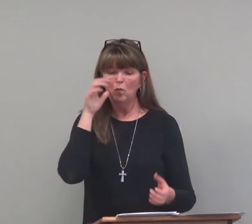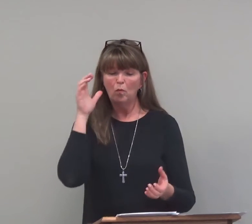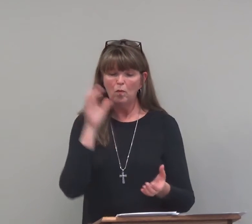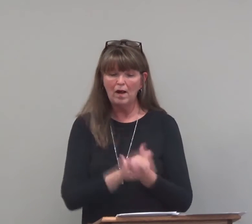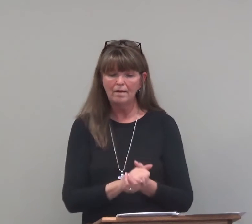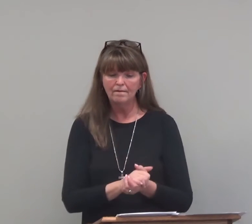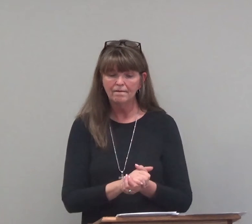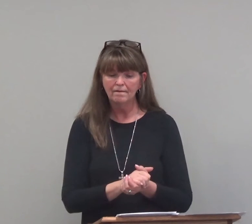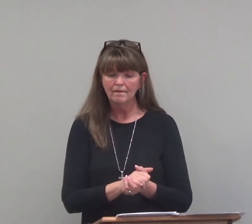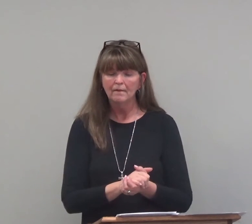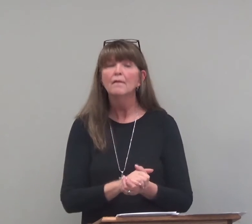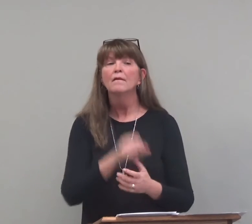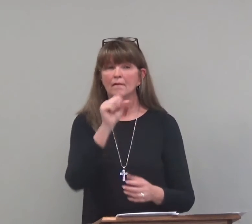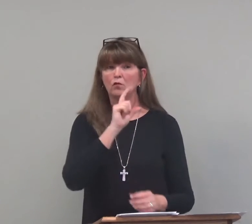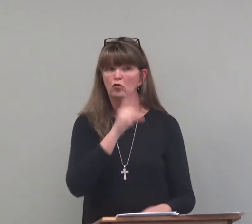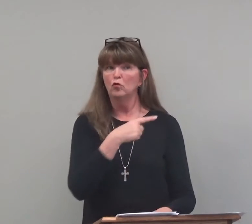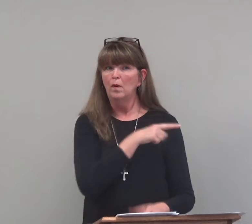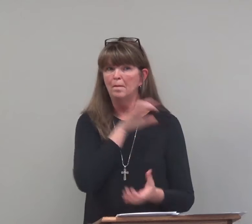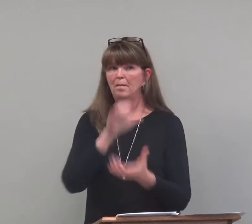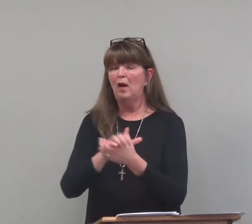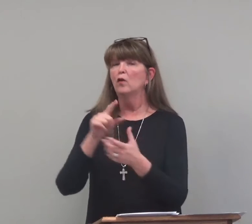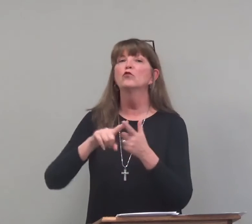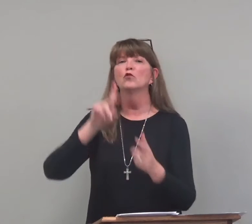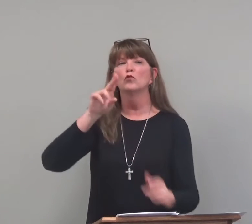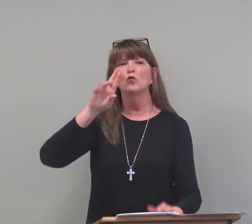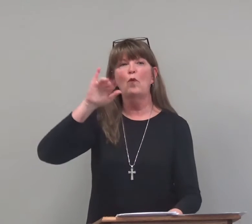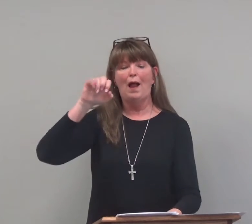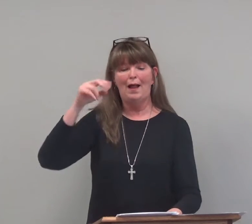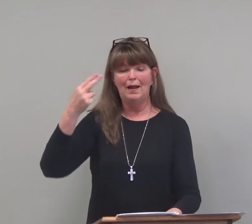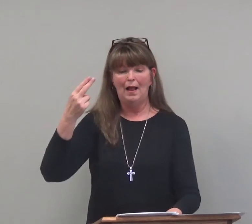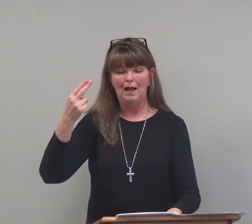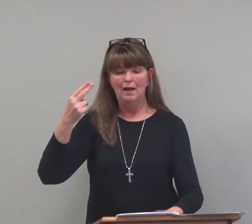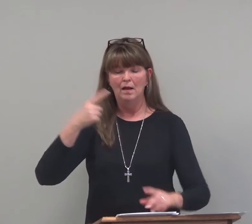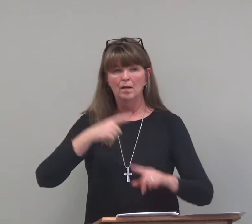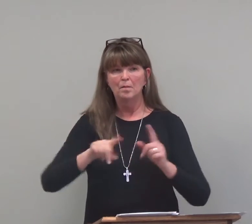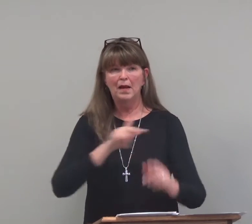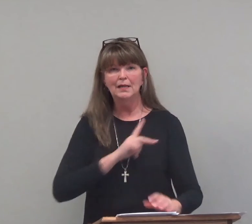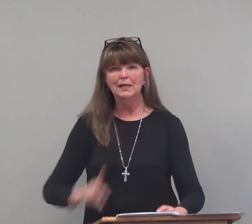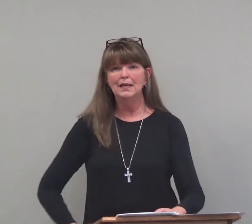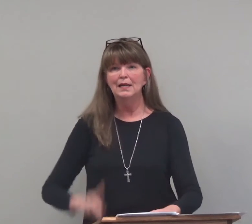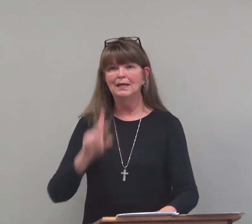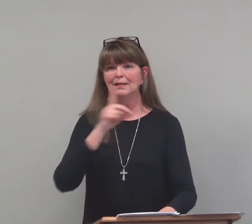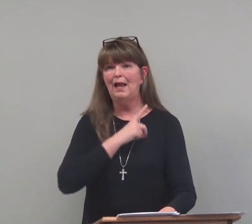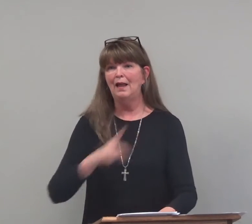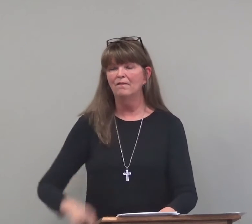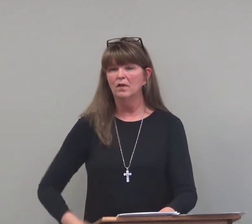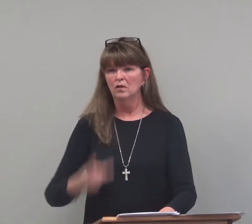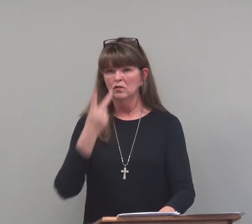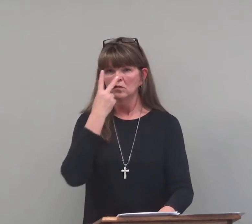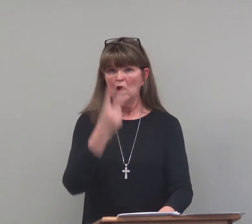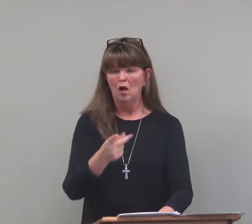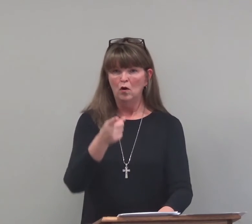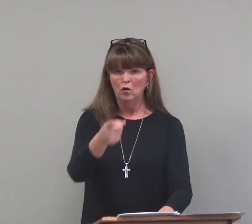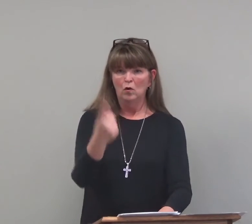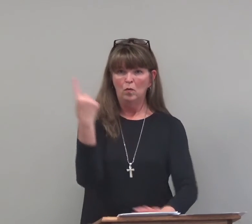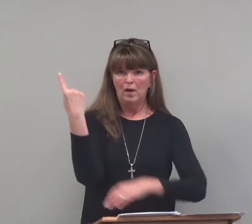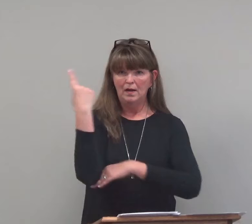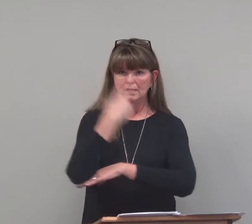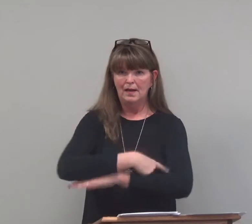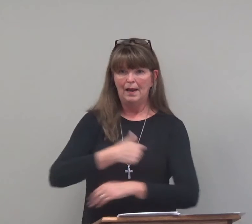one that Matthew termed Uriah's wife. Well, and that's true. She was the wife of Uriah. But King David saw her